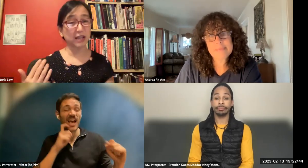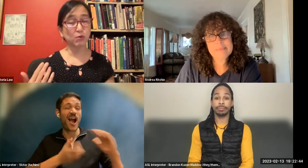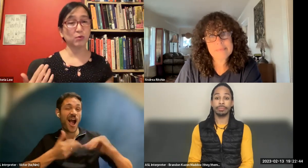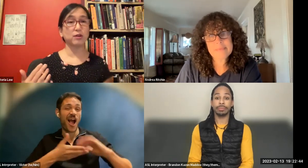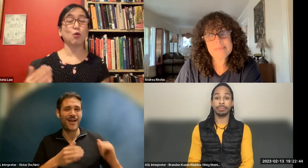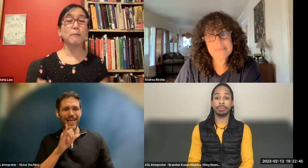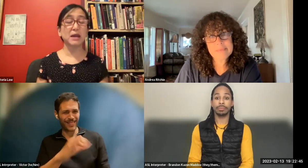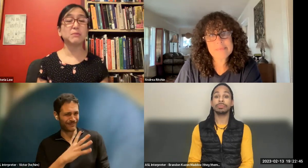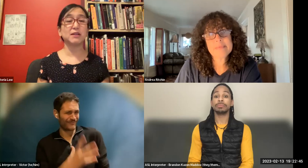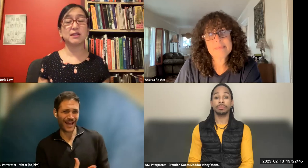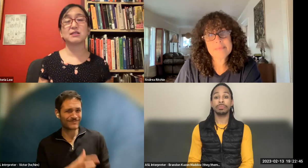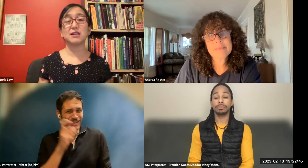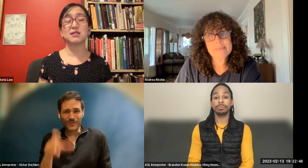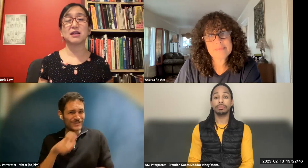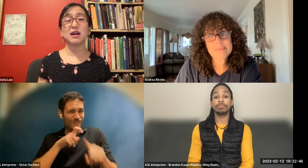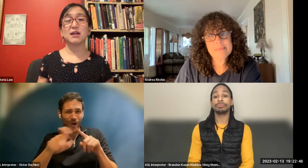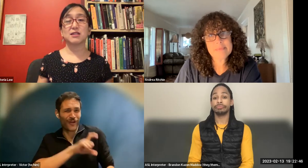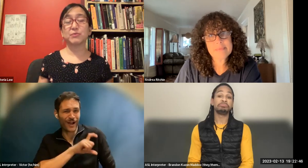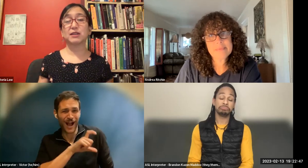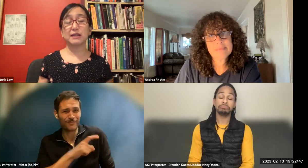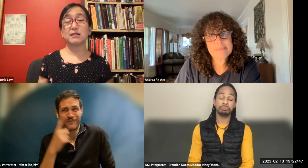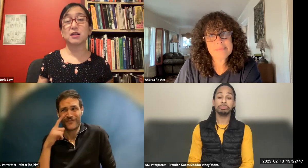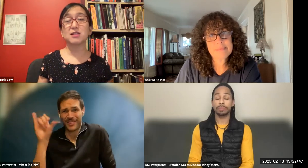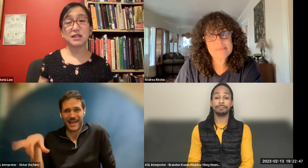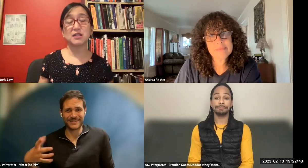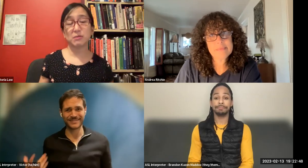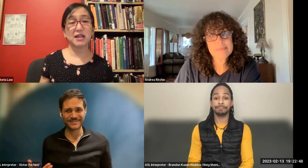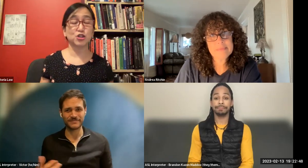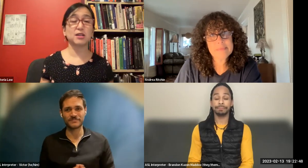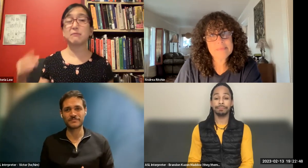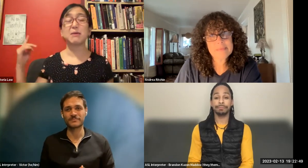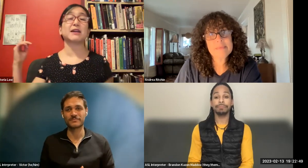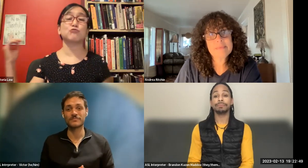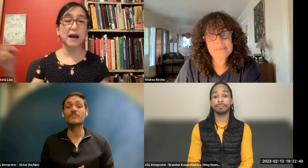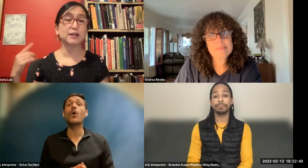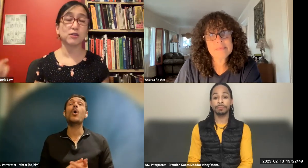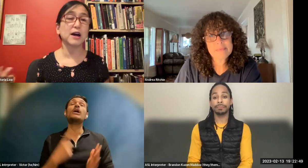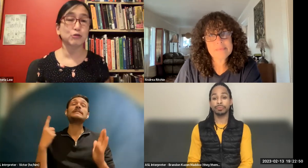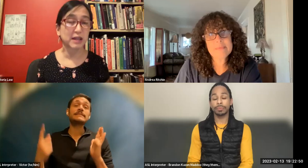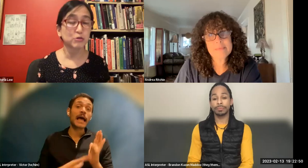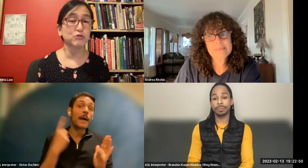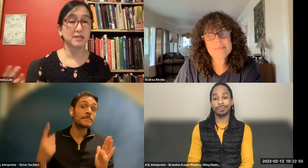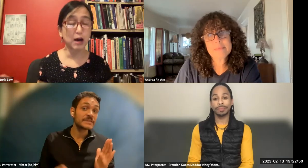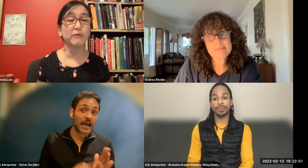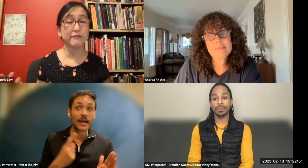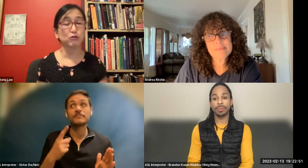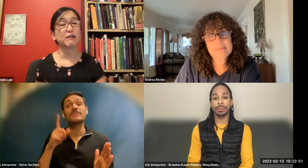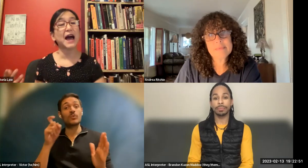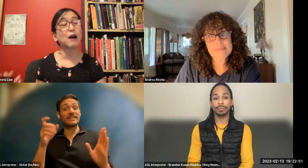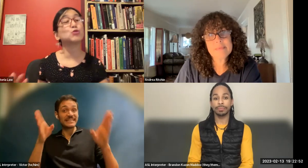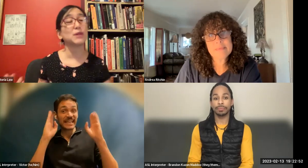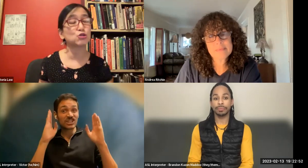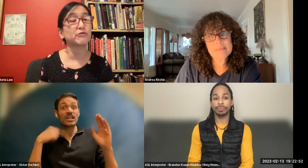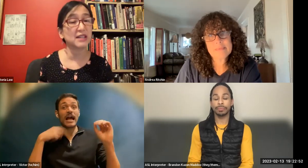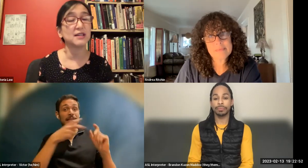need to call 911. Or maybe this is something that does need some attention and maybe I can rally all the other neighbors to help figure